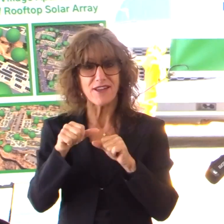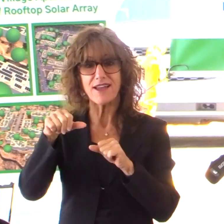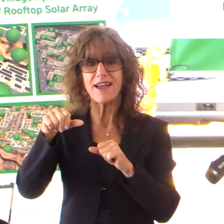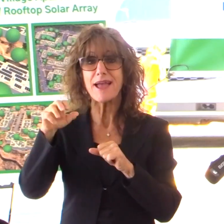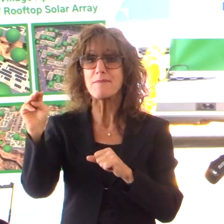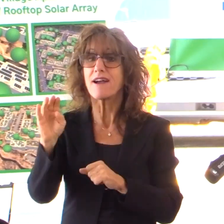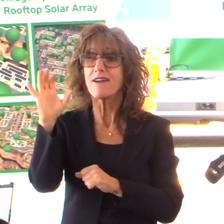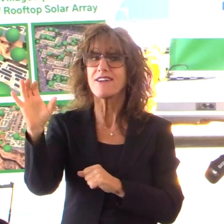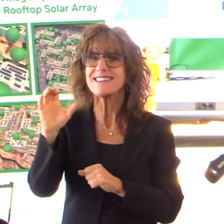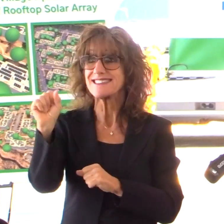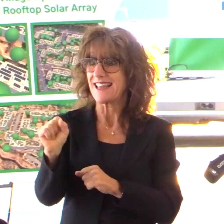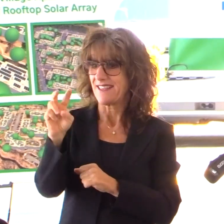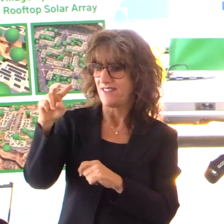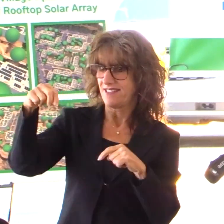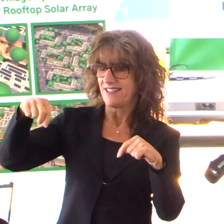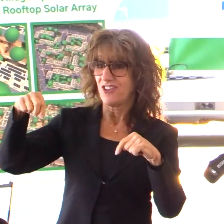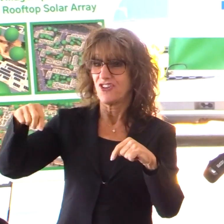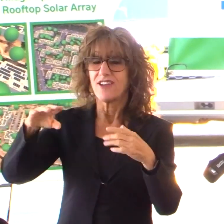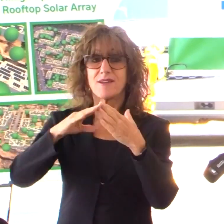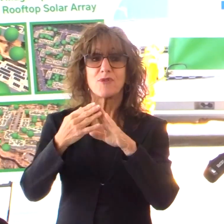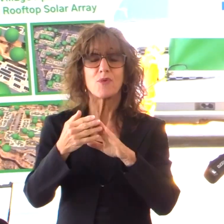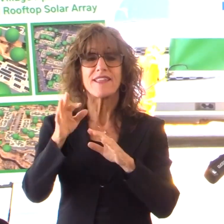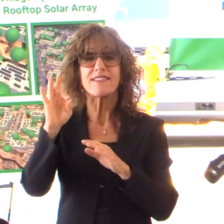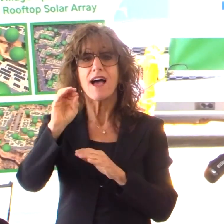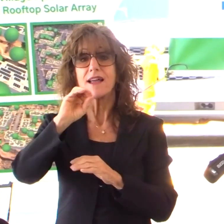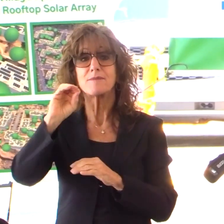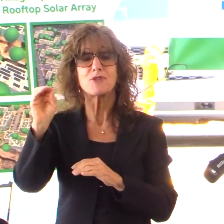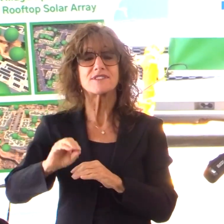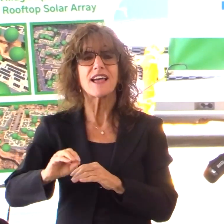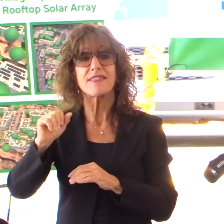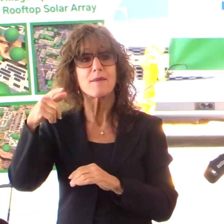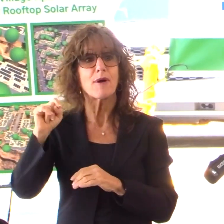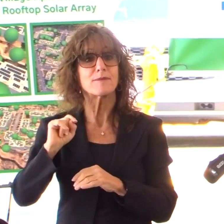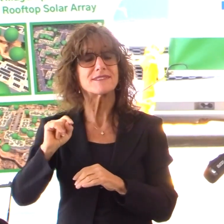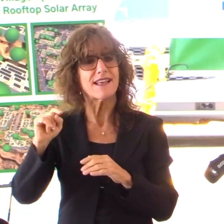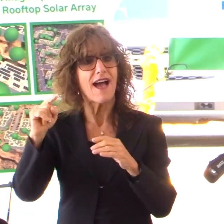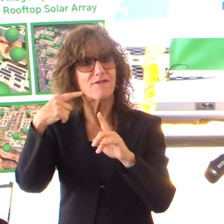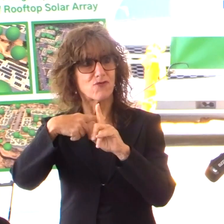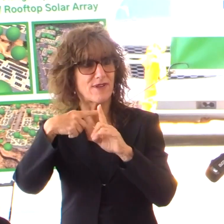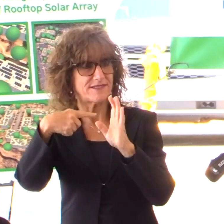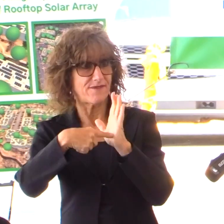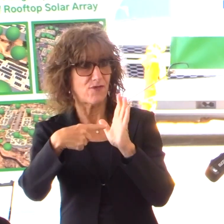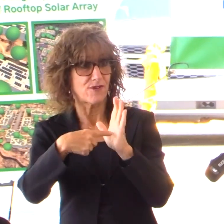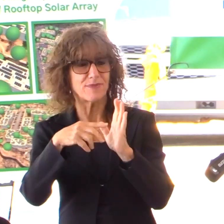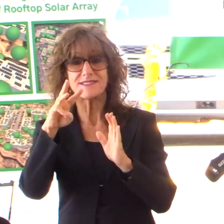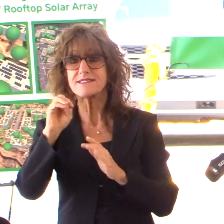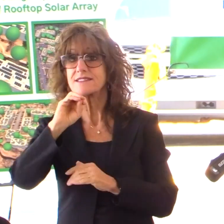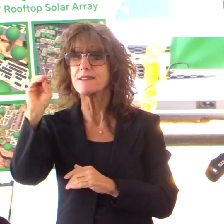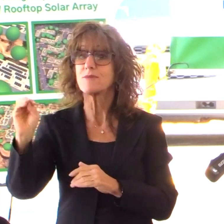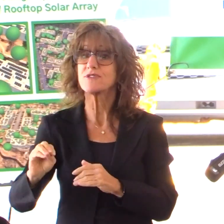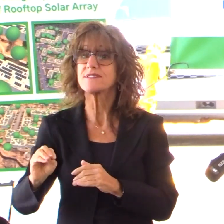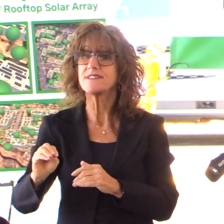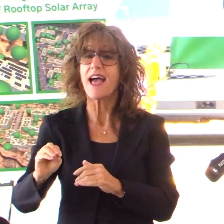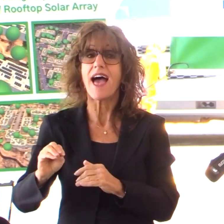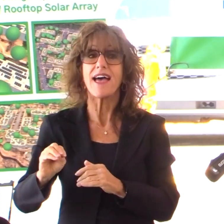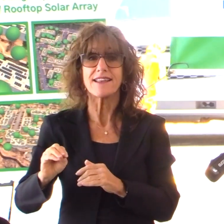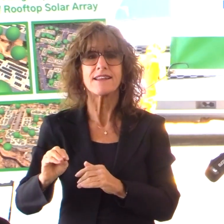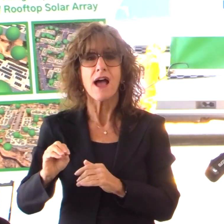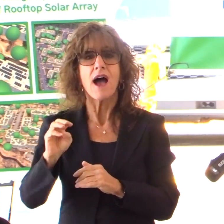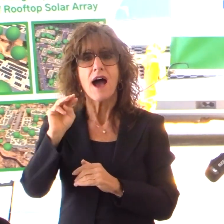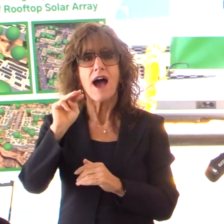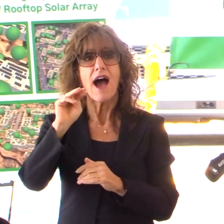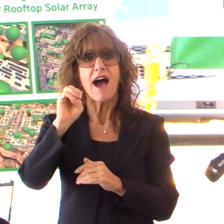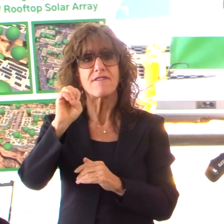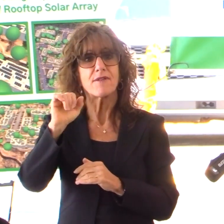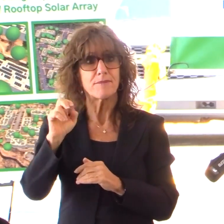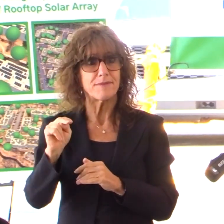And in Seneca Village, it's a community with 90% of the apartments have rents that are affordable at 60% of area median income. You can